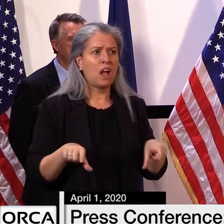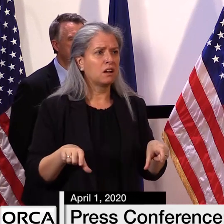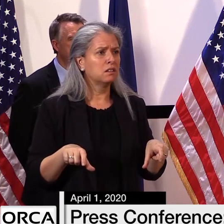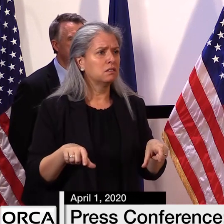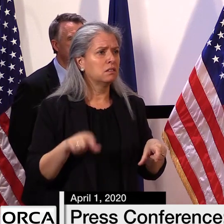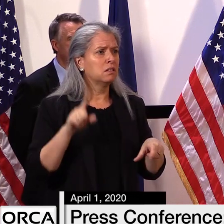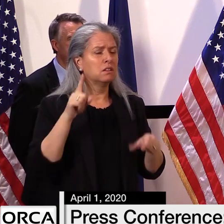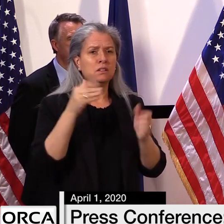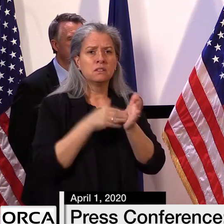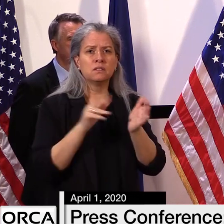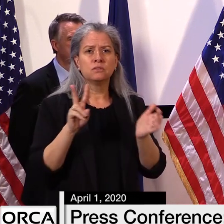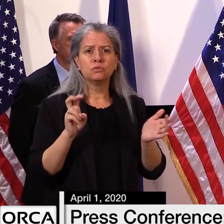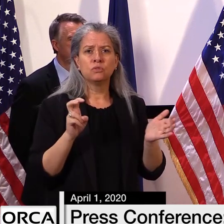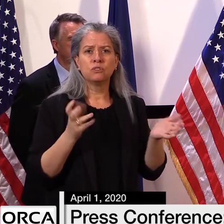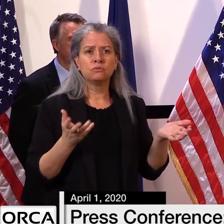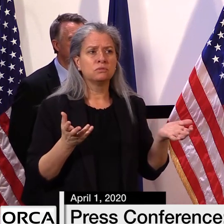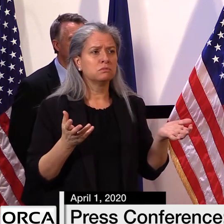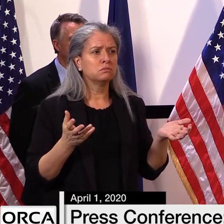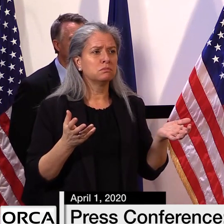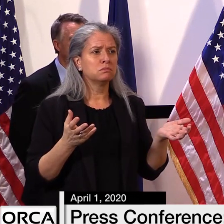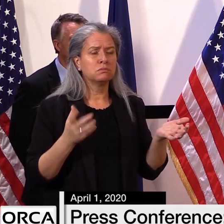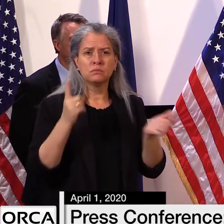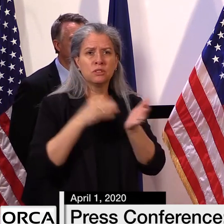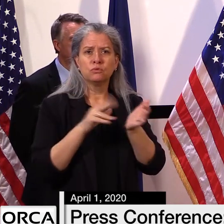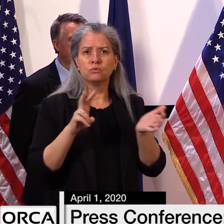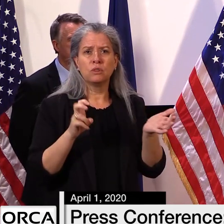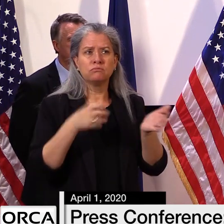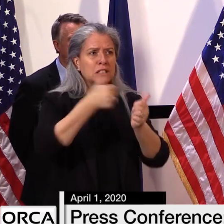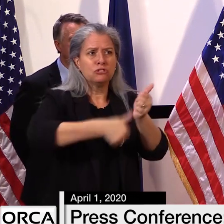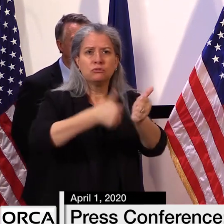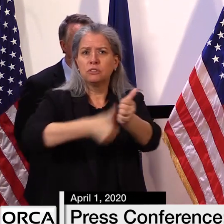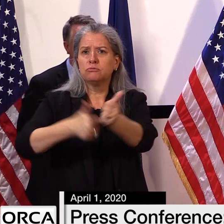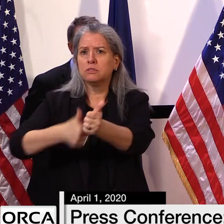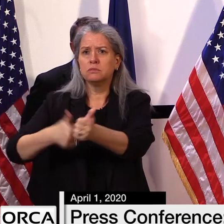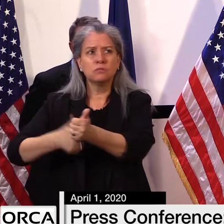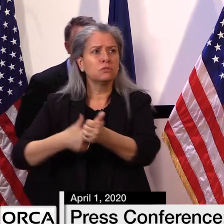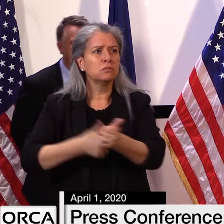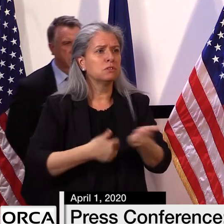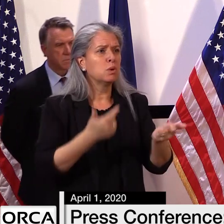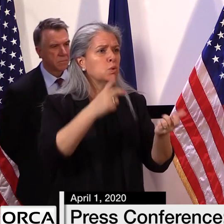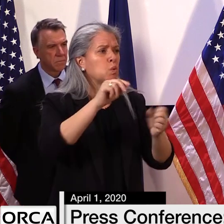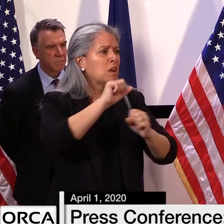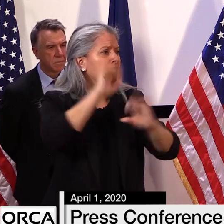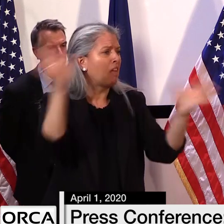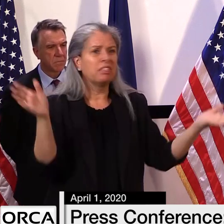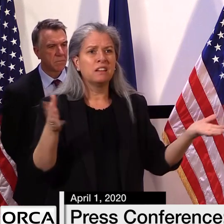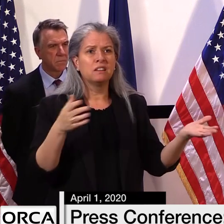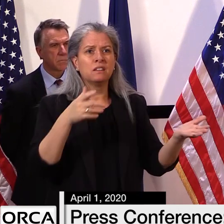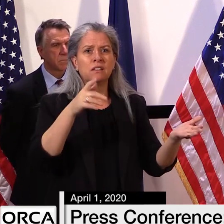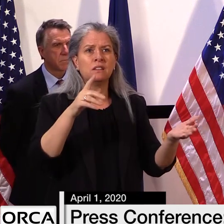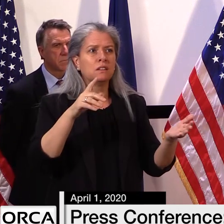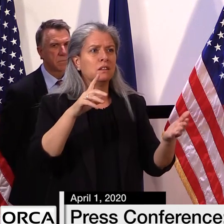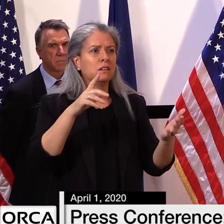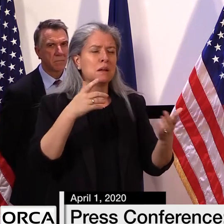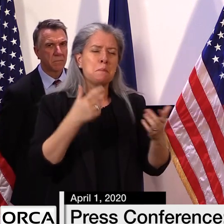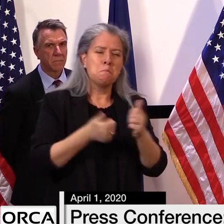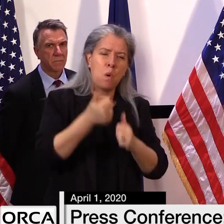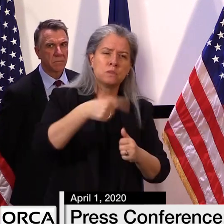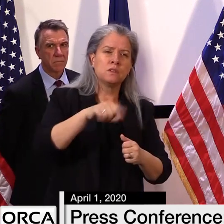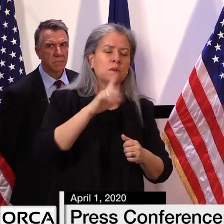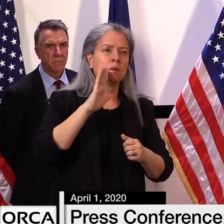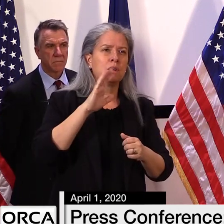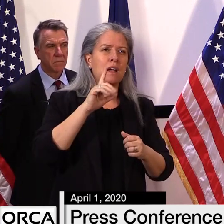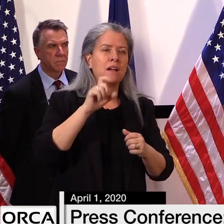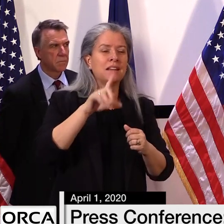to a $1,200 check. And you don't have any, most Vermonters won't have to do anything in order for that to be